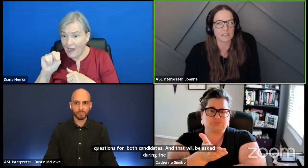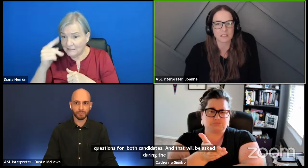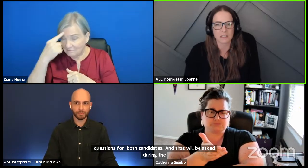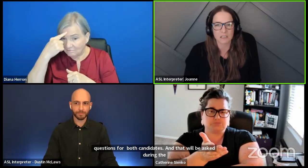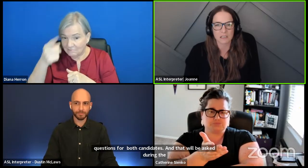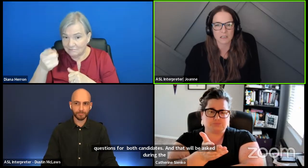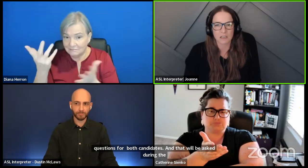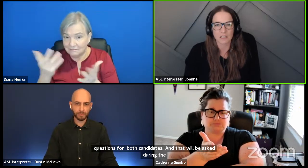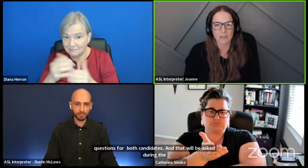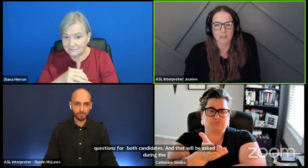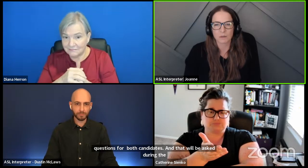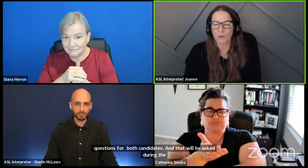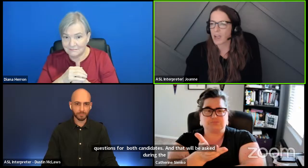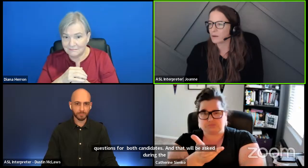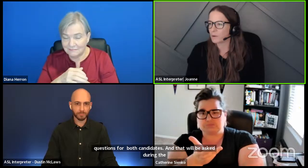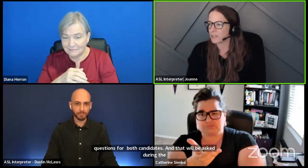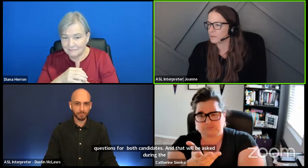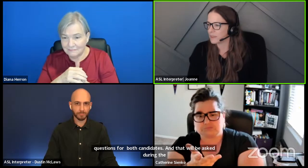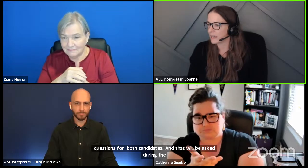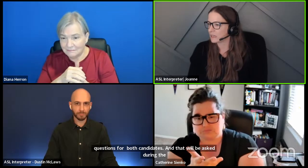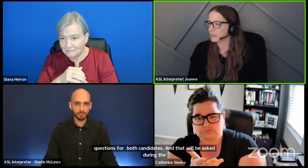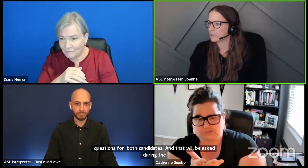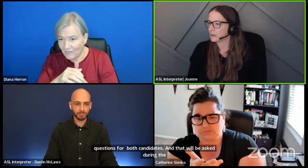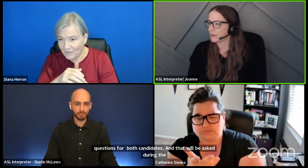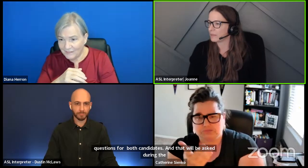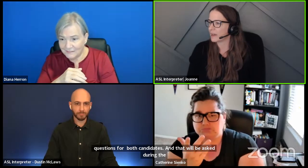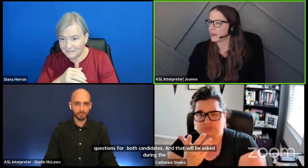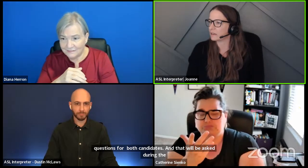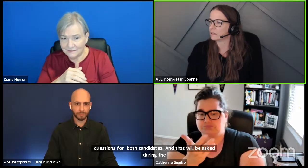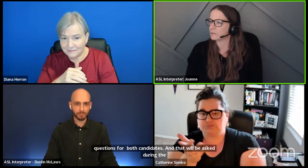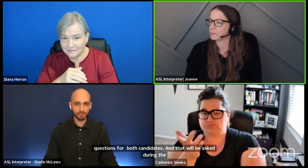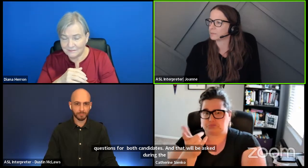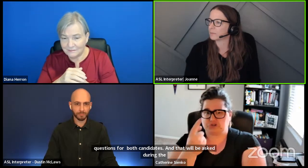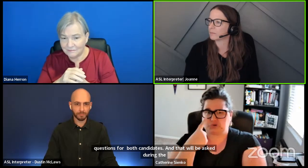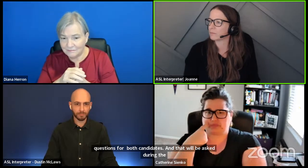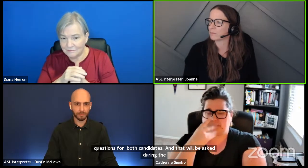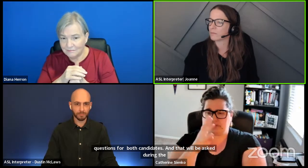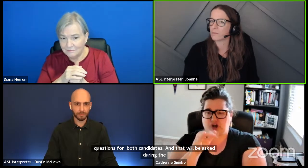that effect. Brian, what do you think about that?